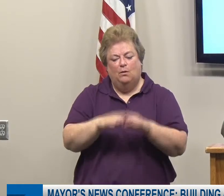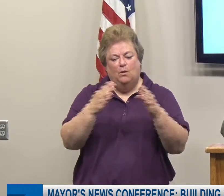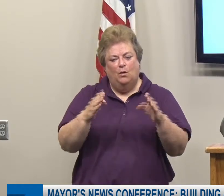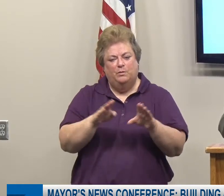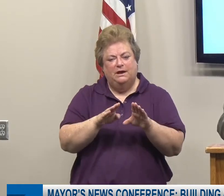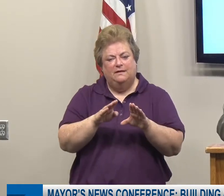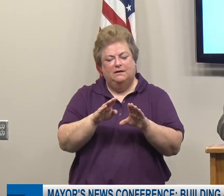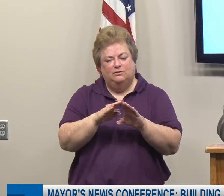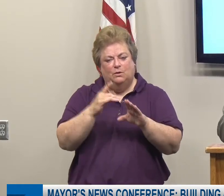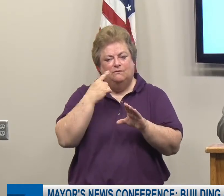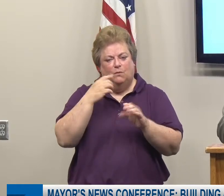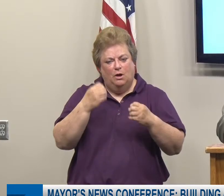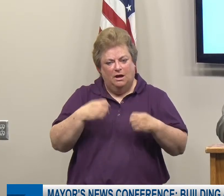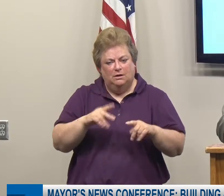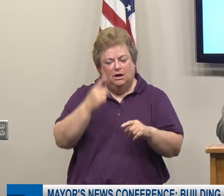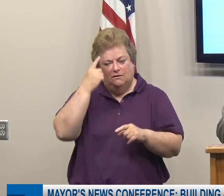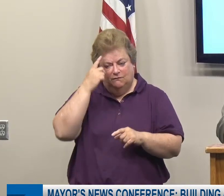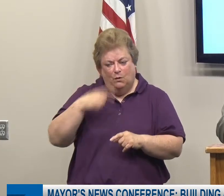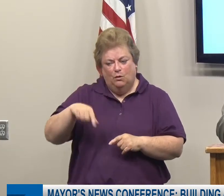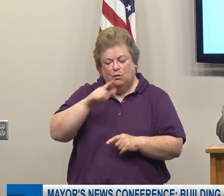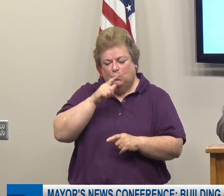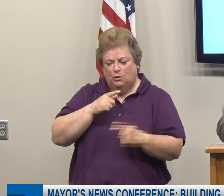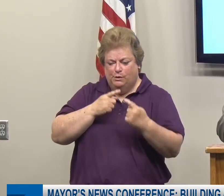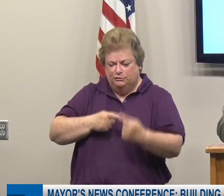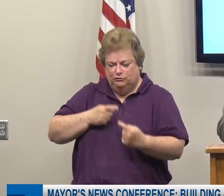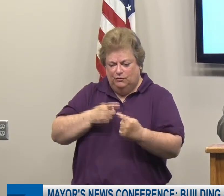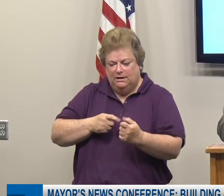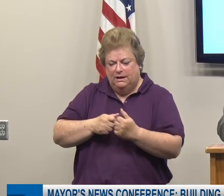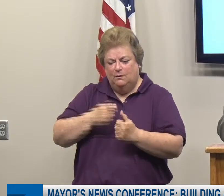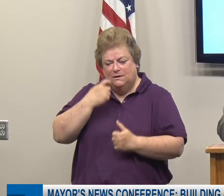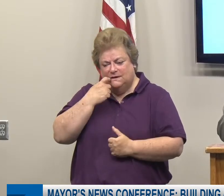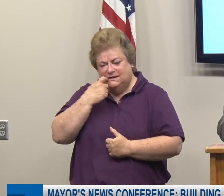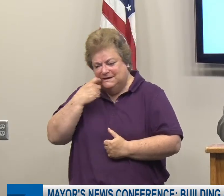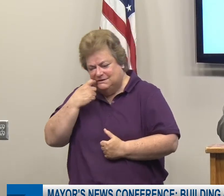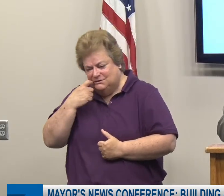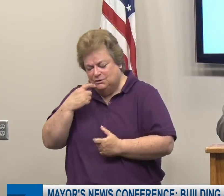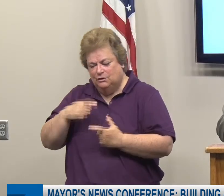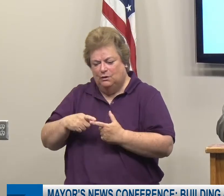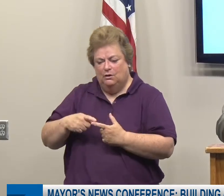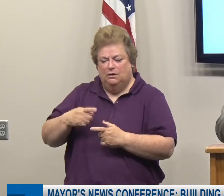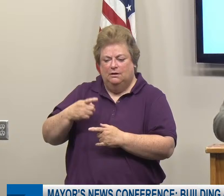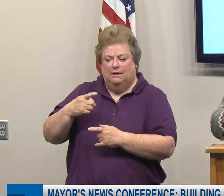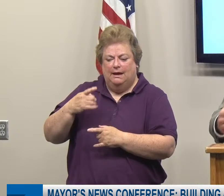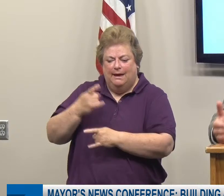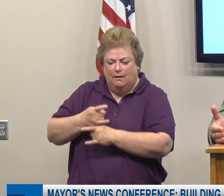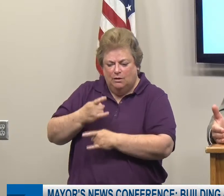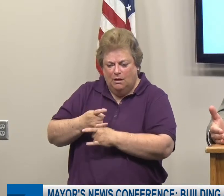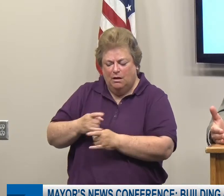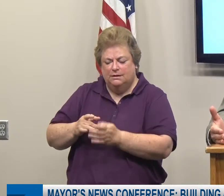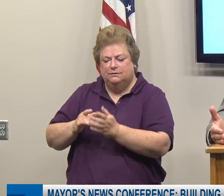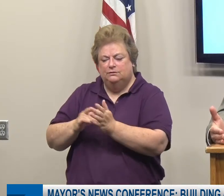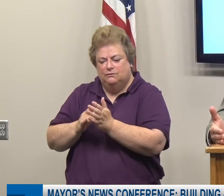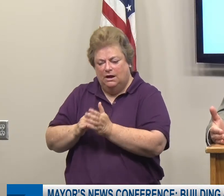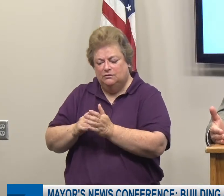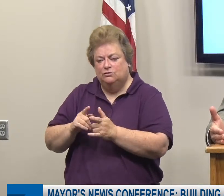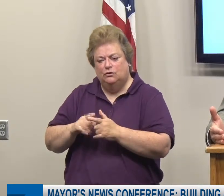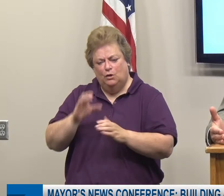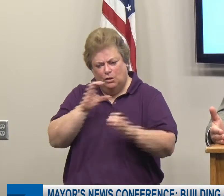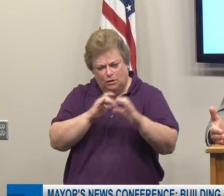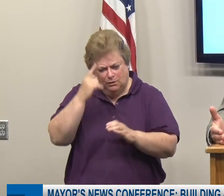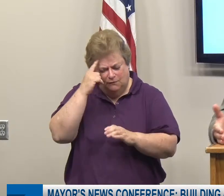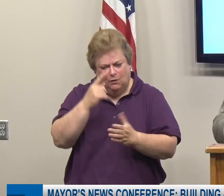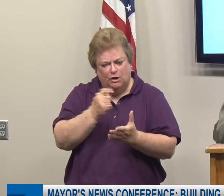of opportunity for those that are struggling with an addiction to alcohol and drugs to be able to seek further